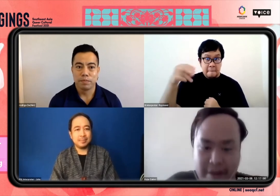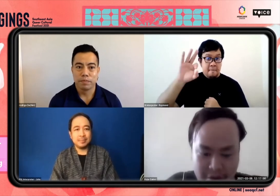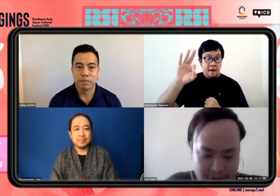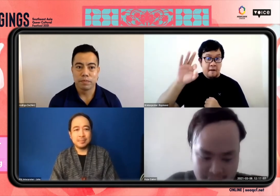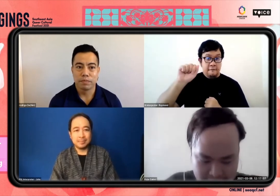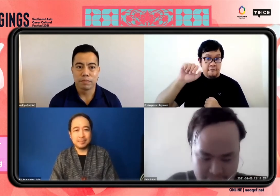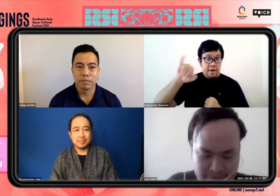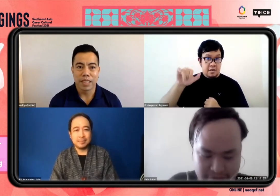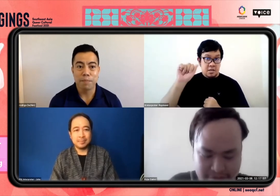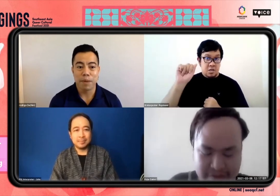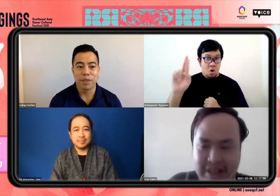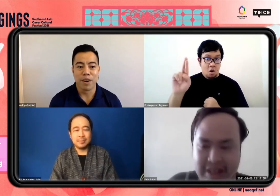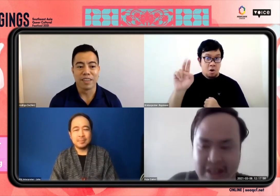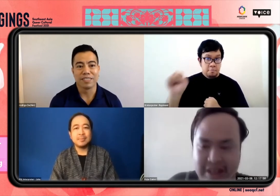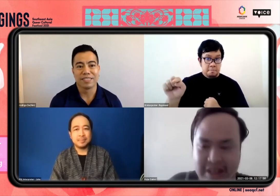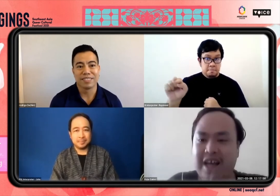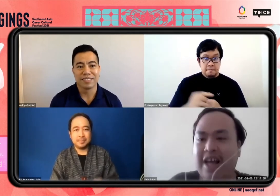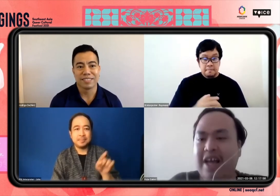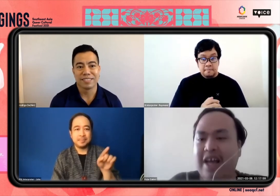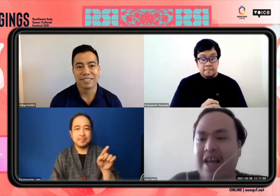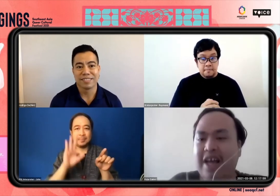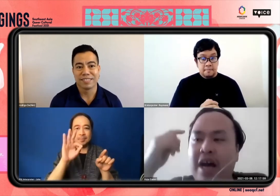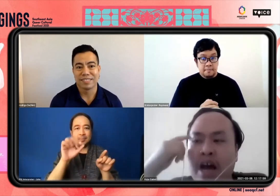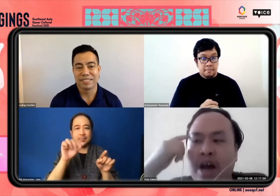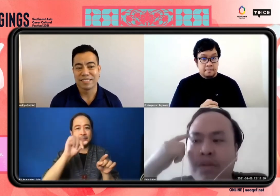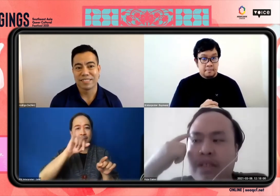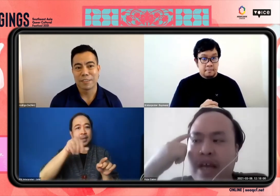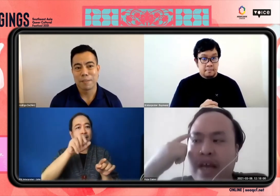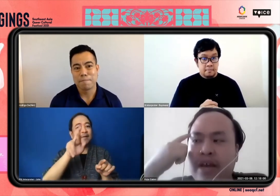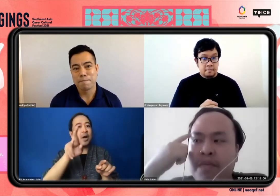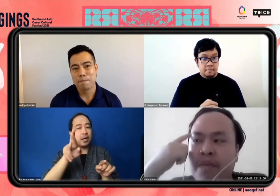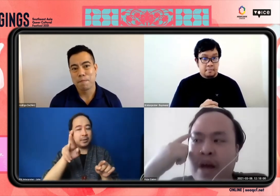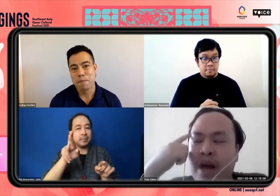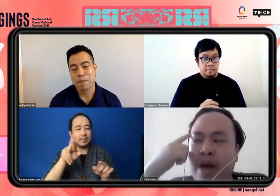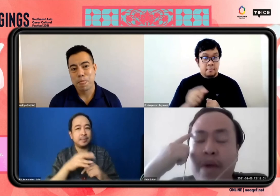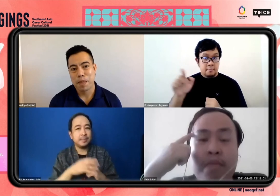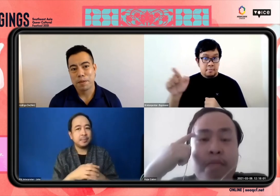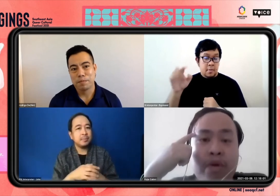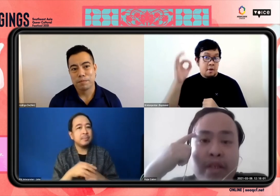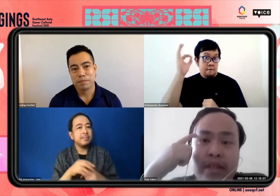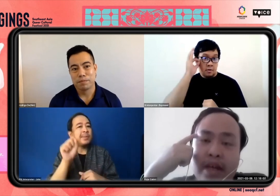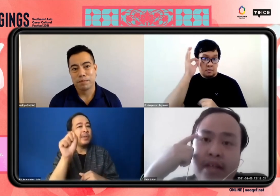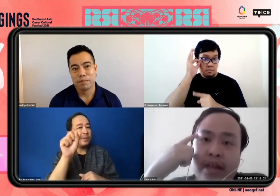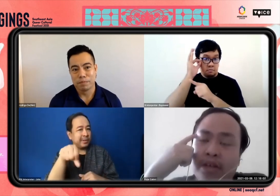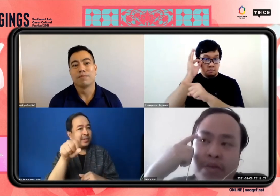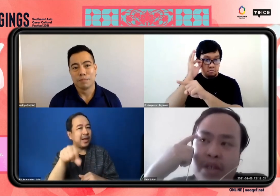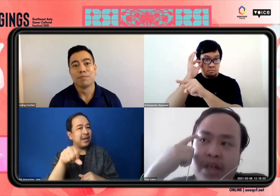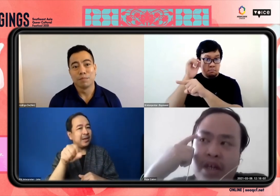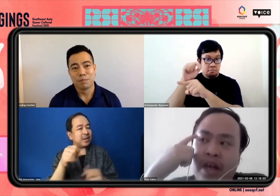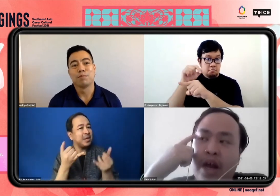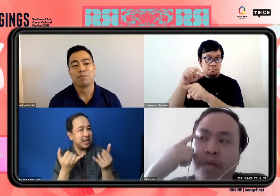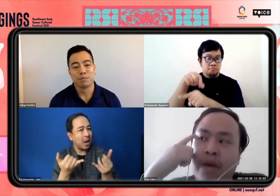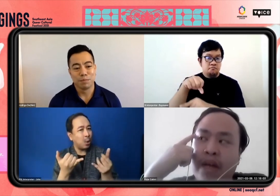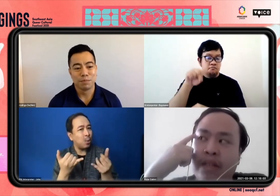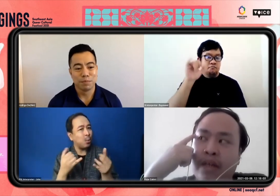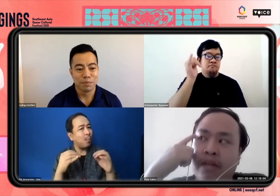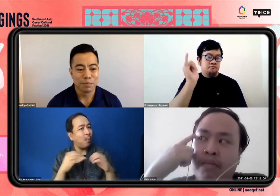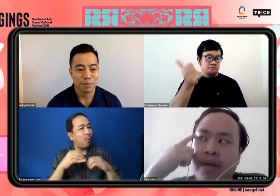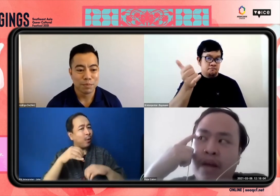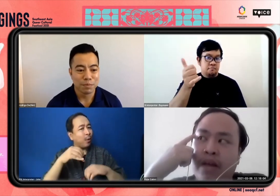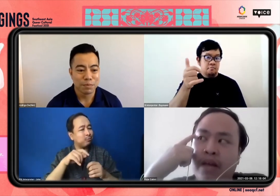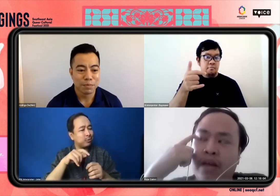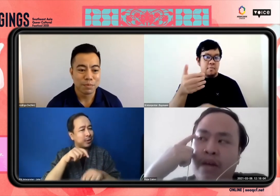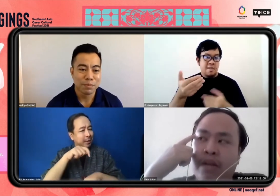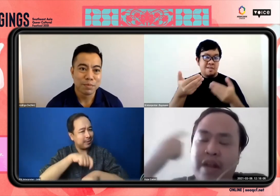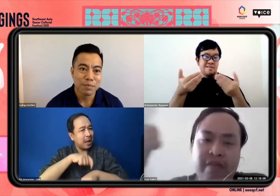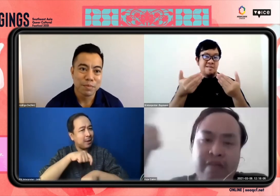Oh, am I on? Oh. Yep, you're on. Yeah, I would say I write more these days, actually, and I write in